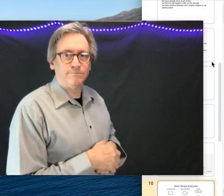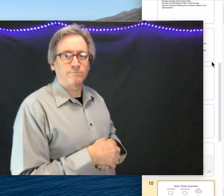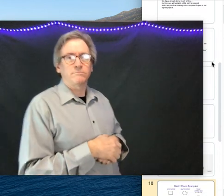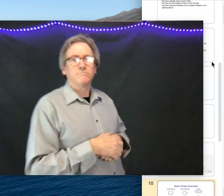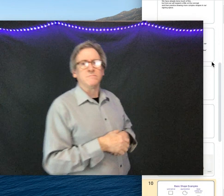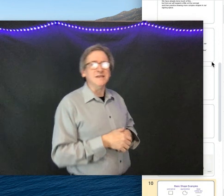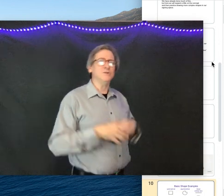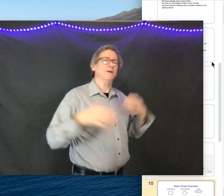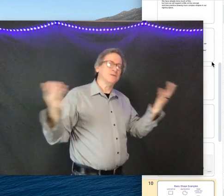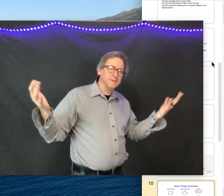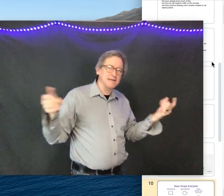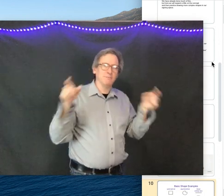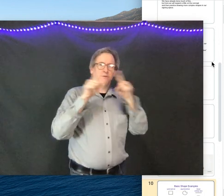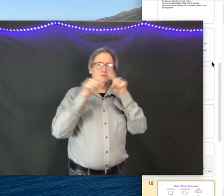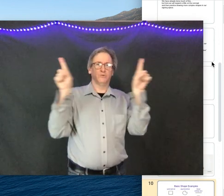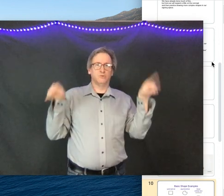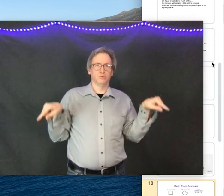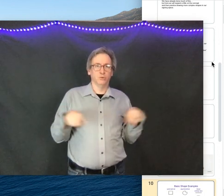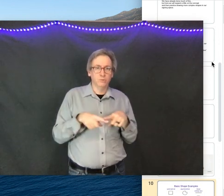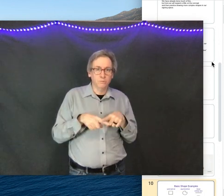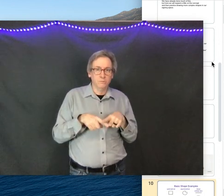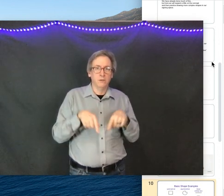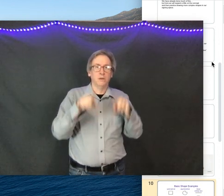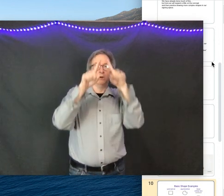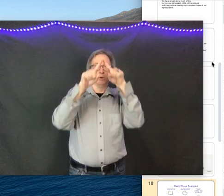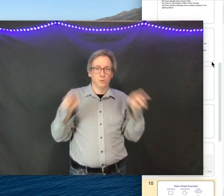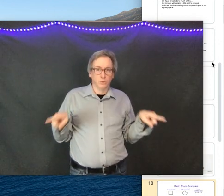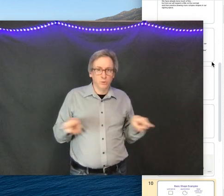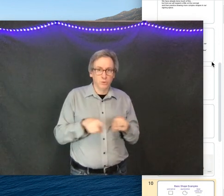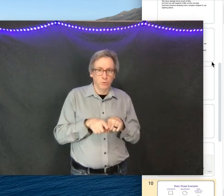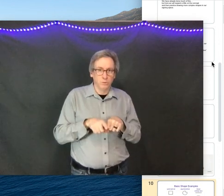it. So here's some examples.